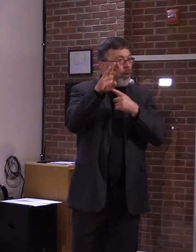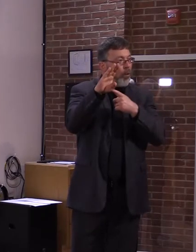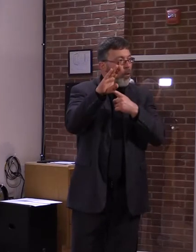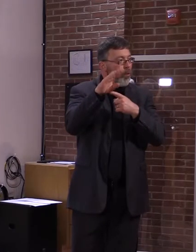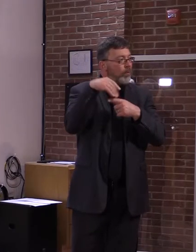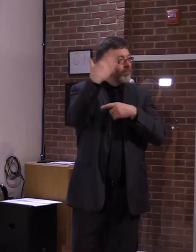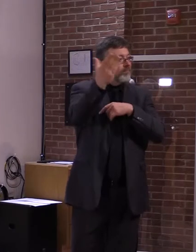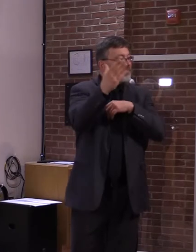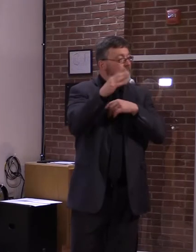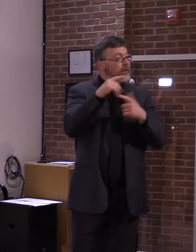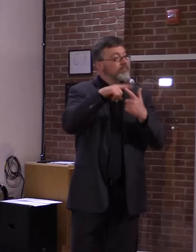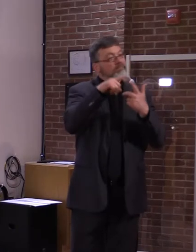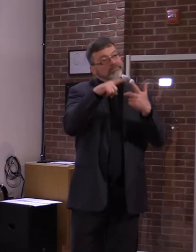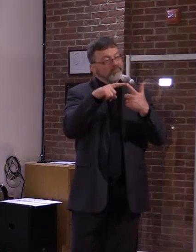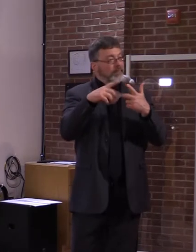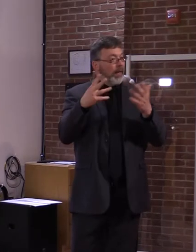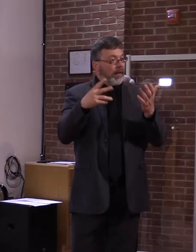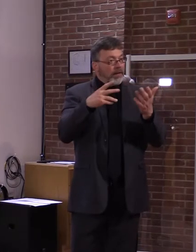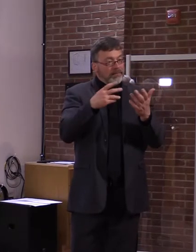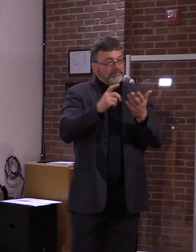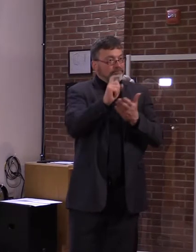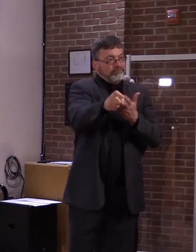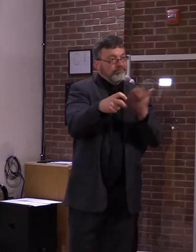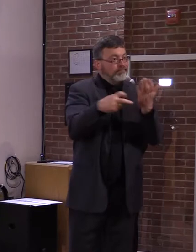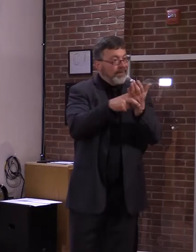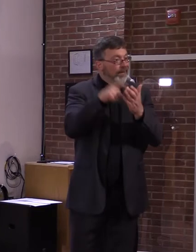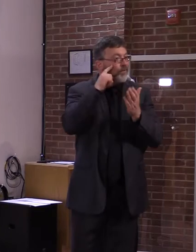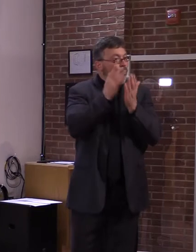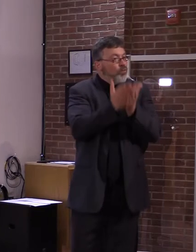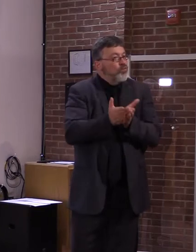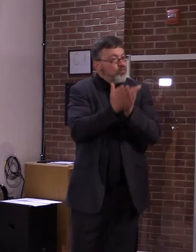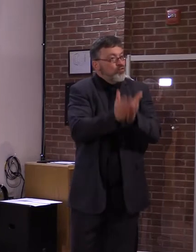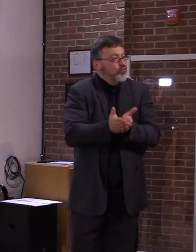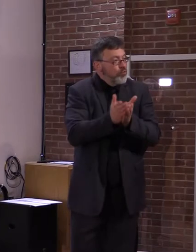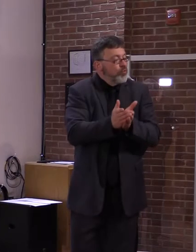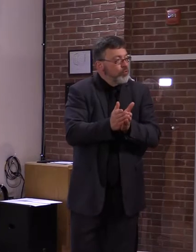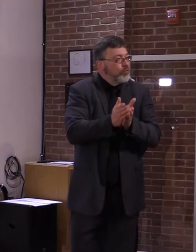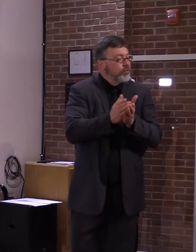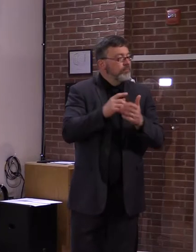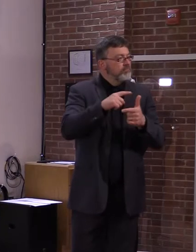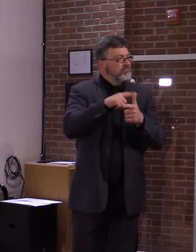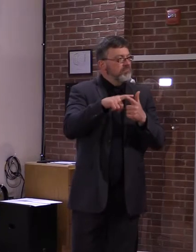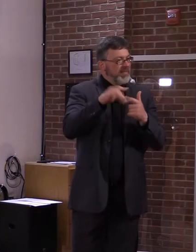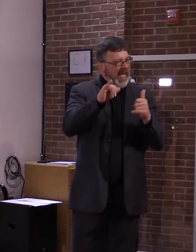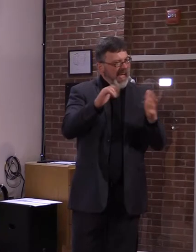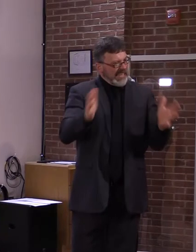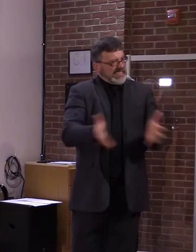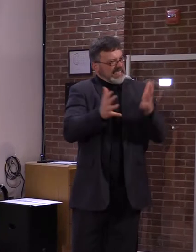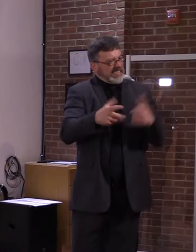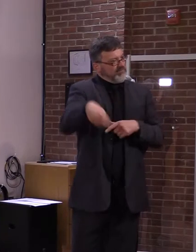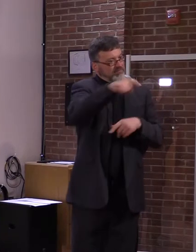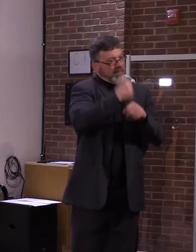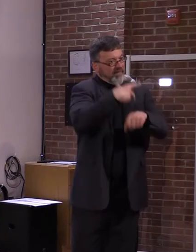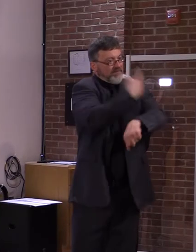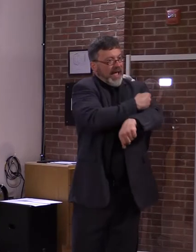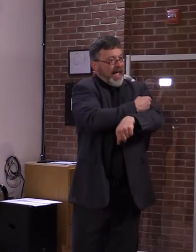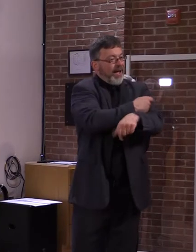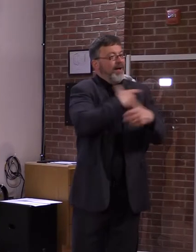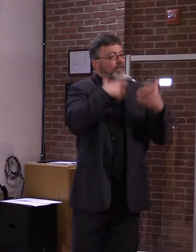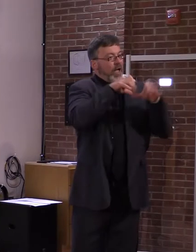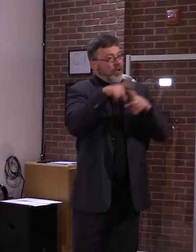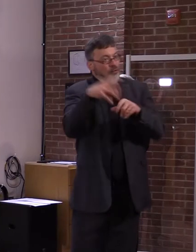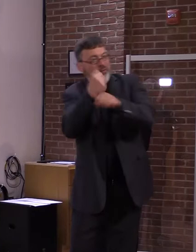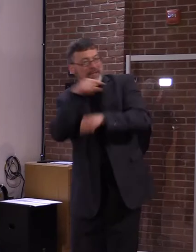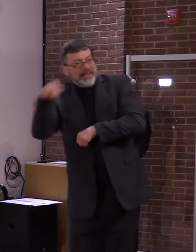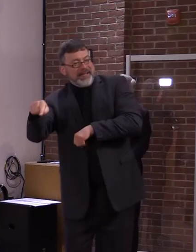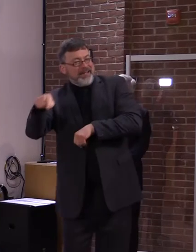this begins on June 1st. How long will it be before the state will get information from them about